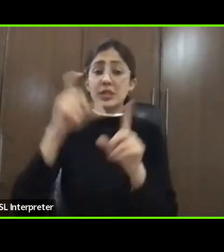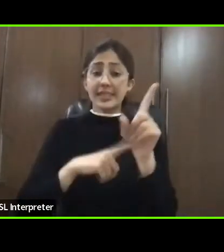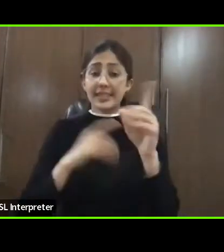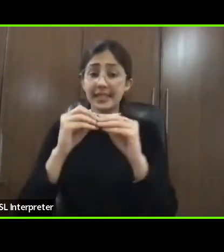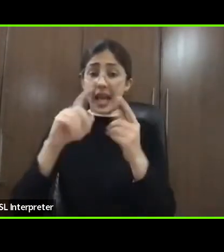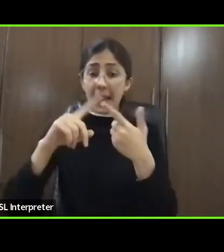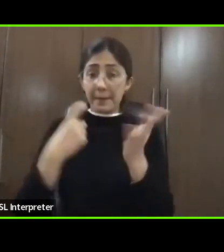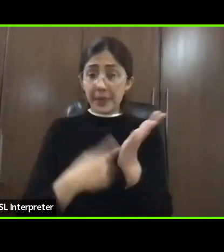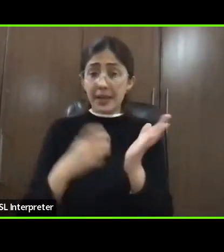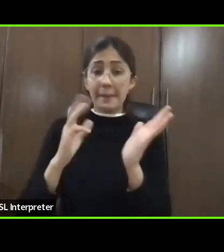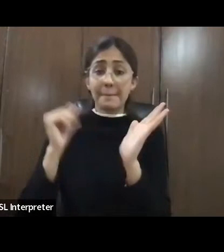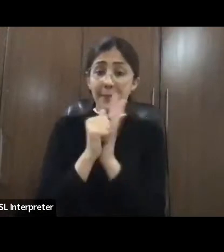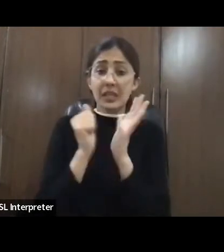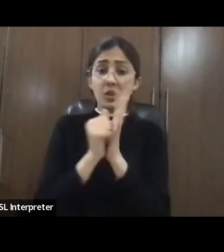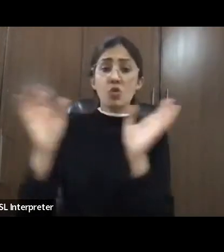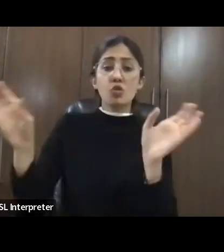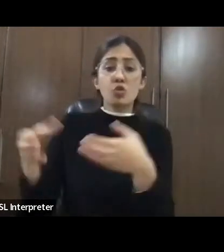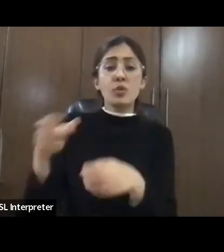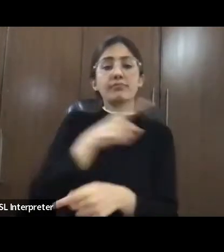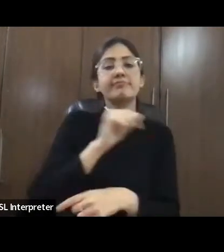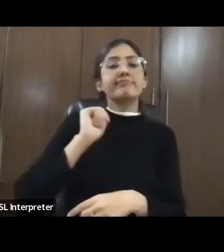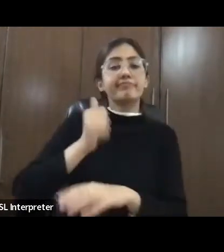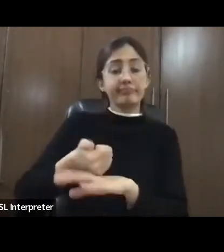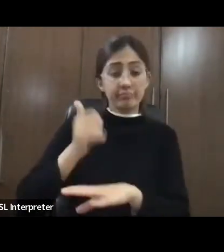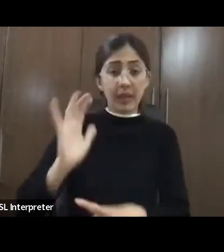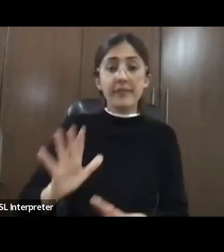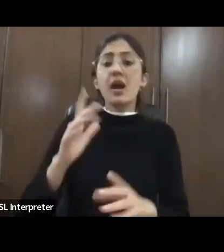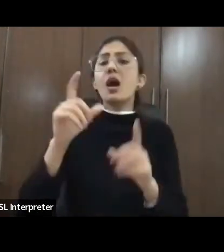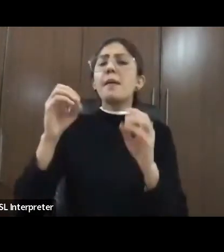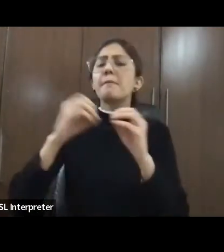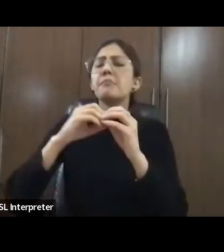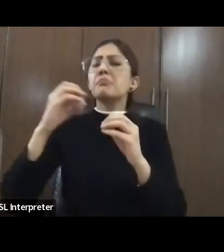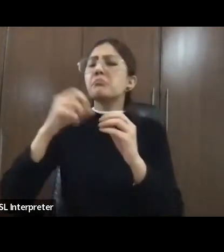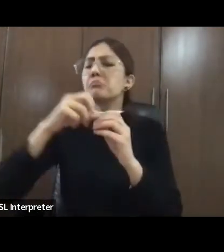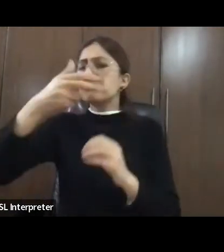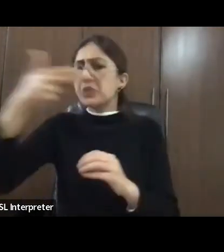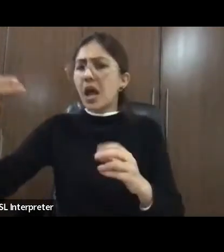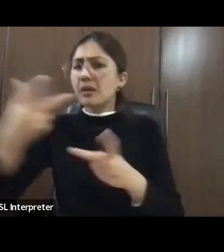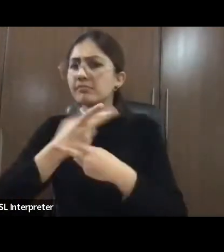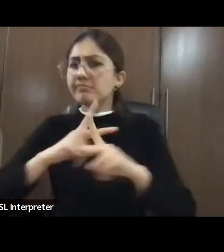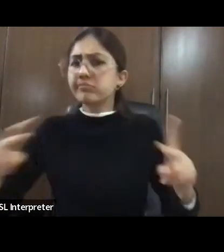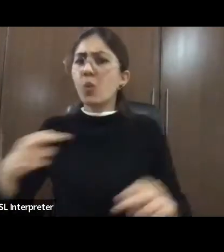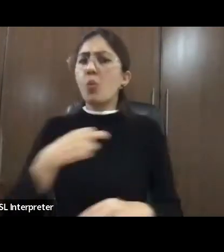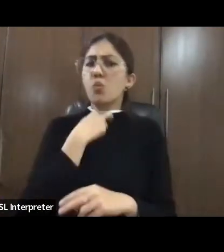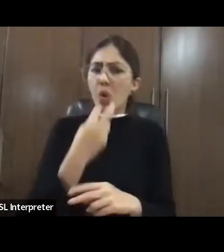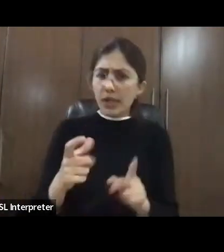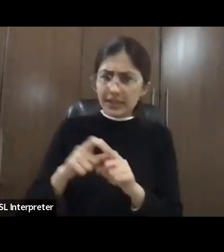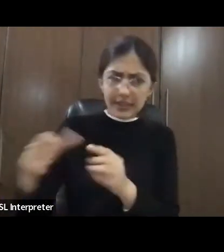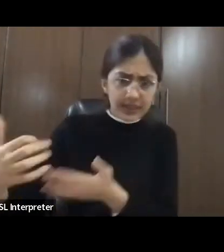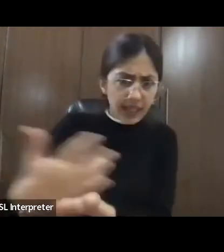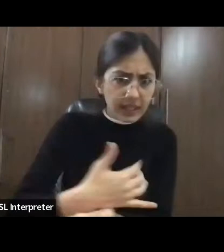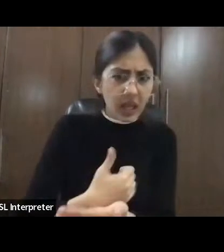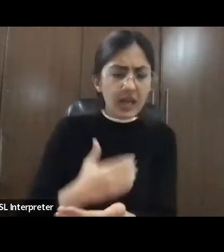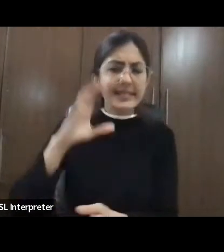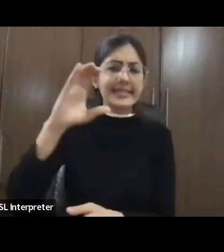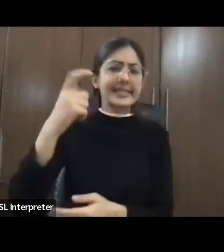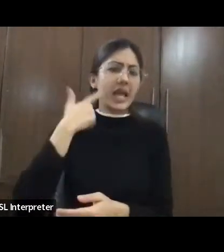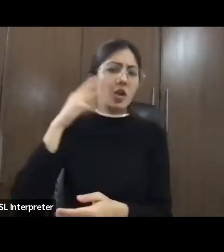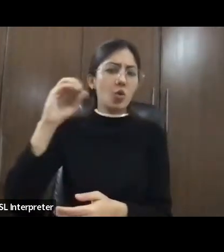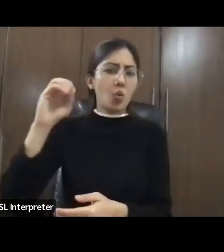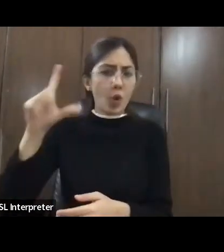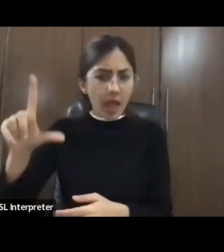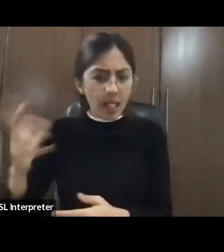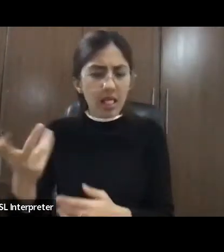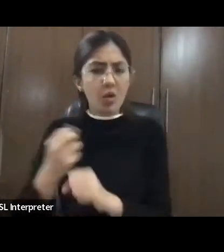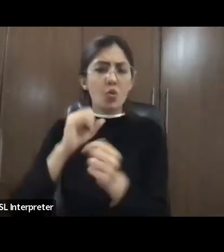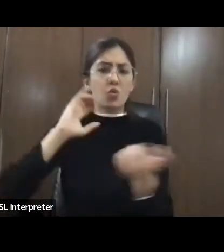media house with brands like DataQuest, PCQuest, Voice and Data, DARE, CIOL, and Global